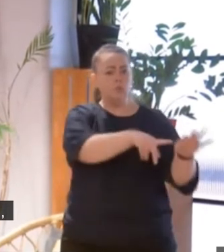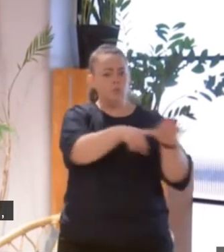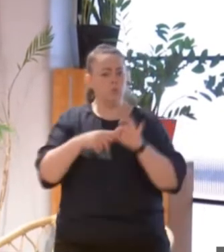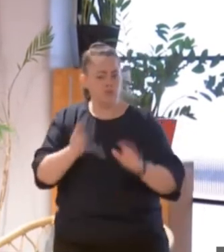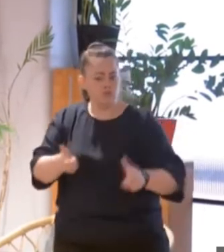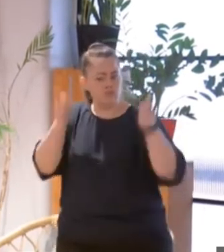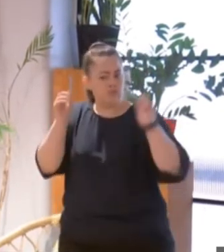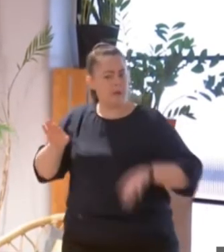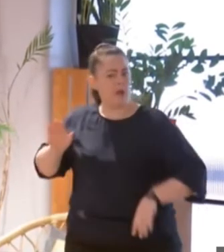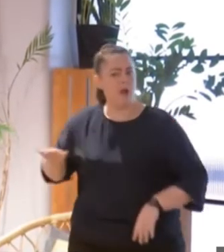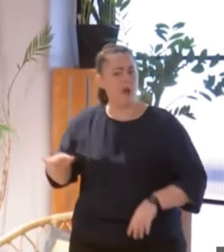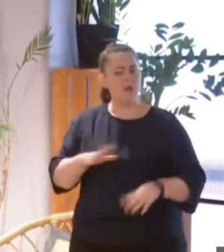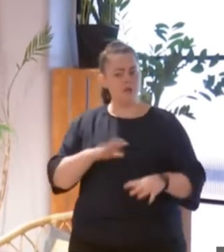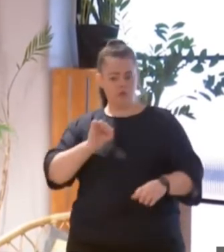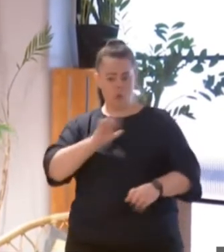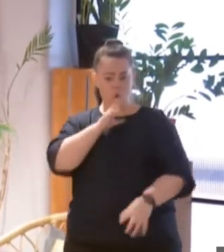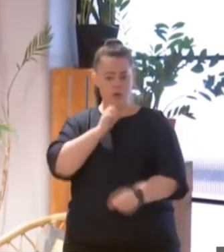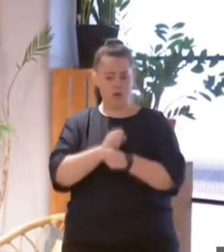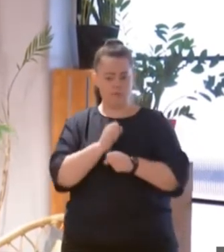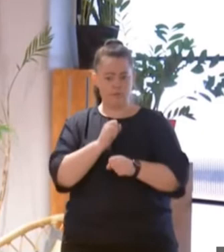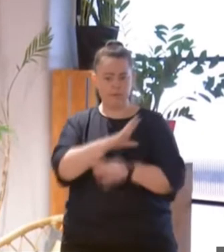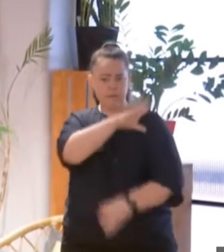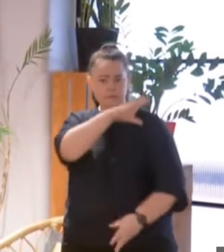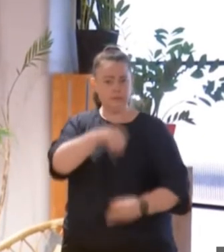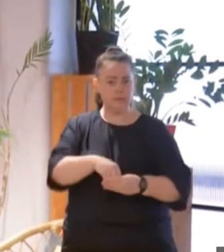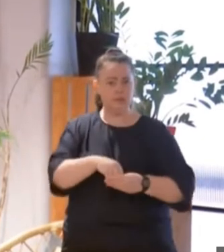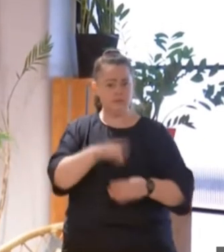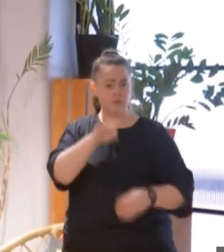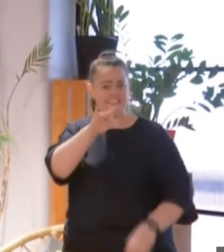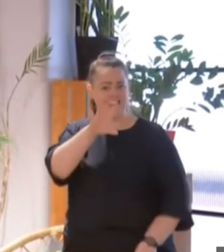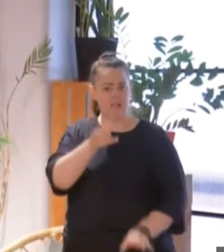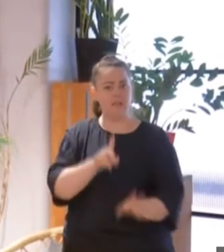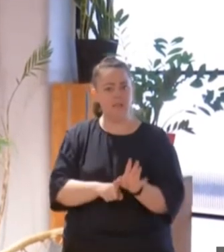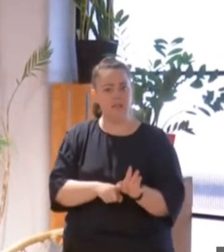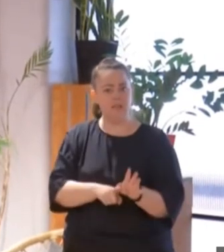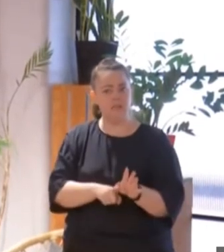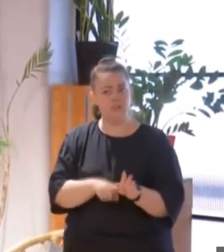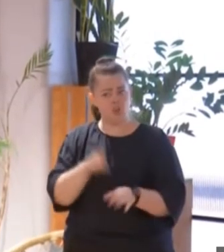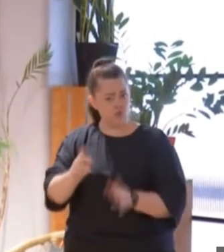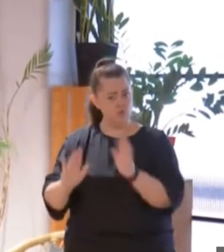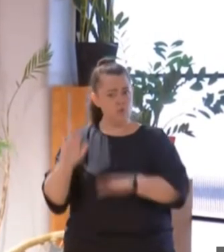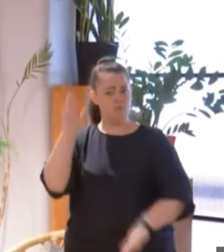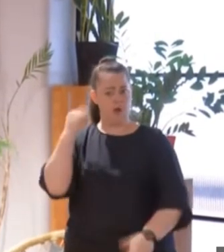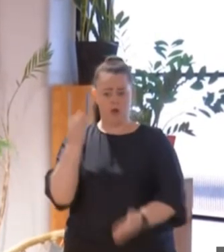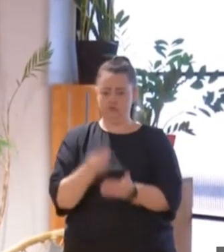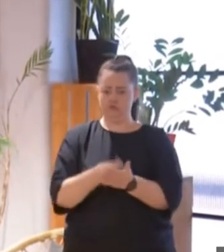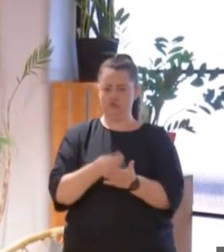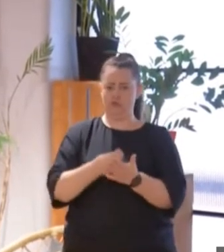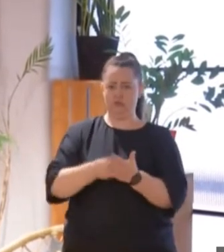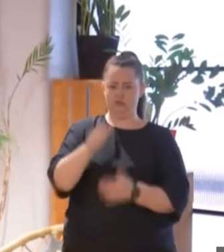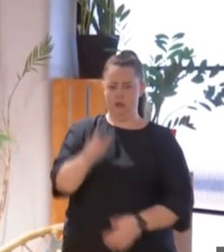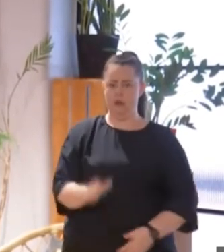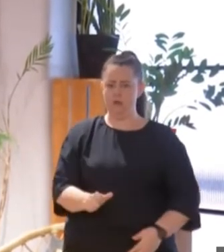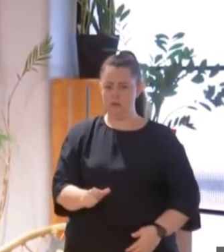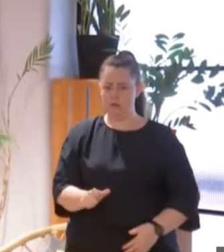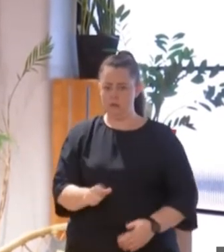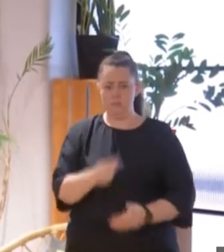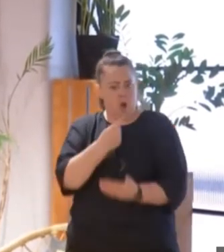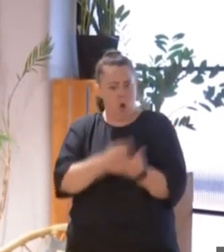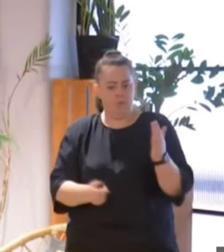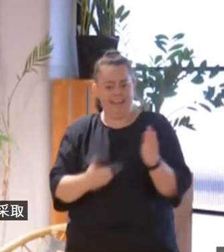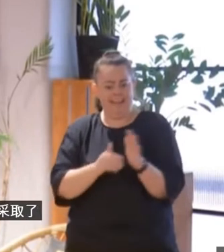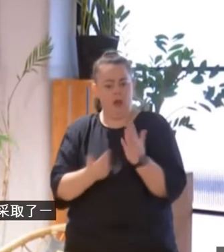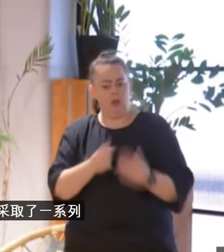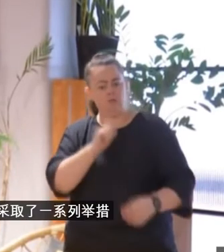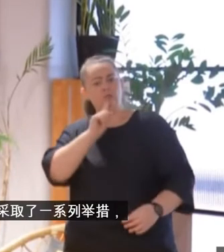been in power for more than 10 years. You were treasurer for almost 5 of those. How is it just now that you've worked out the gender inequality issue? Well, it's not. We've